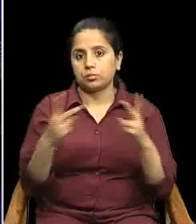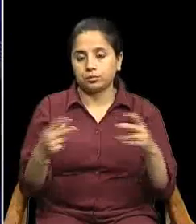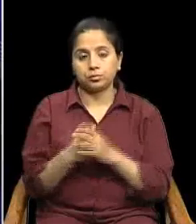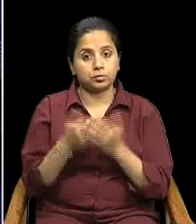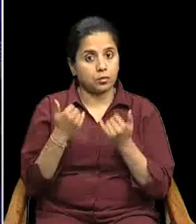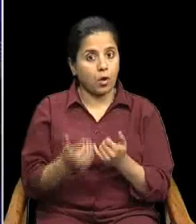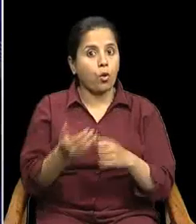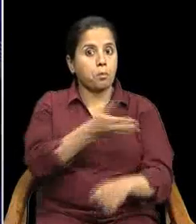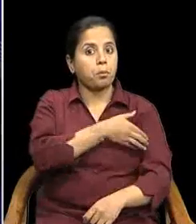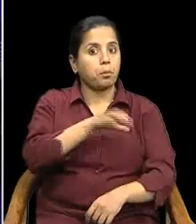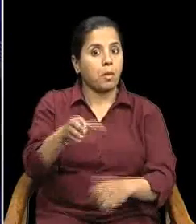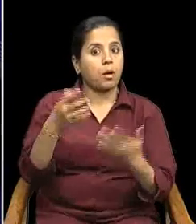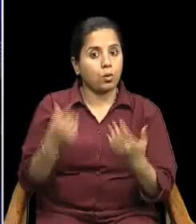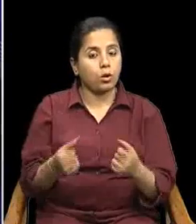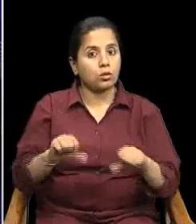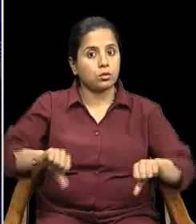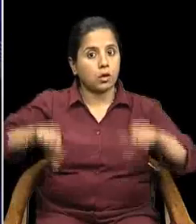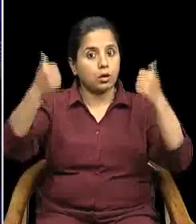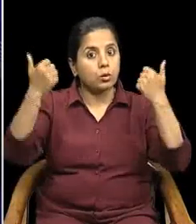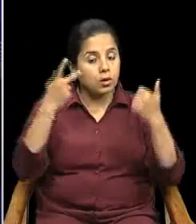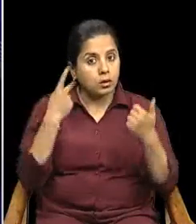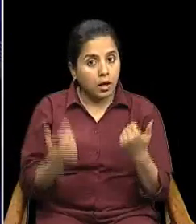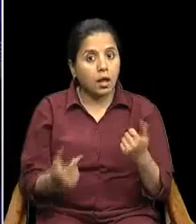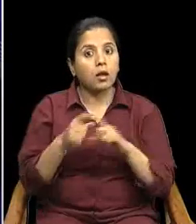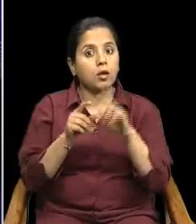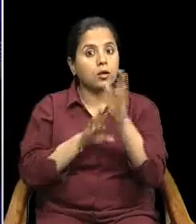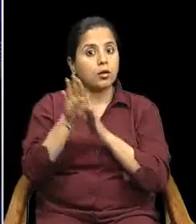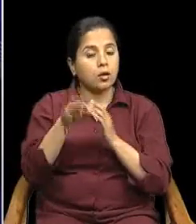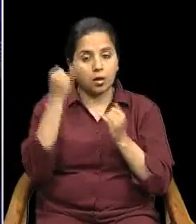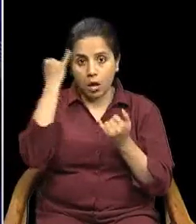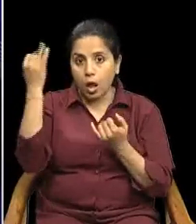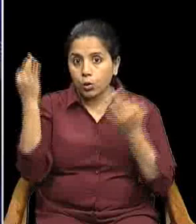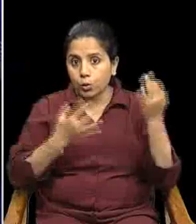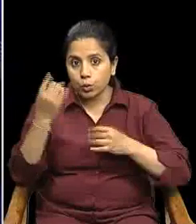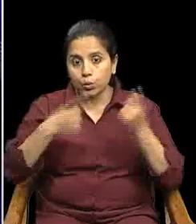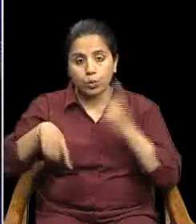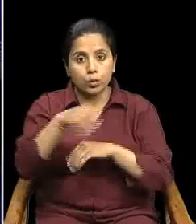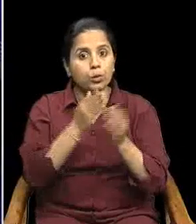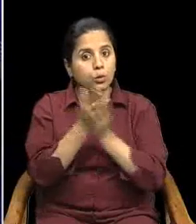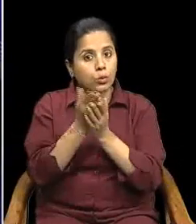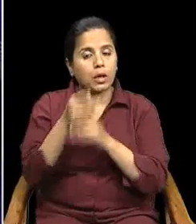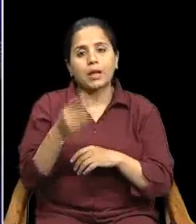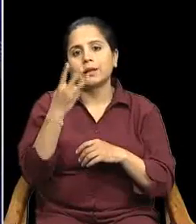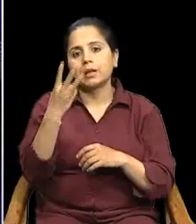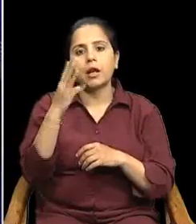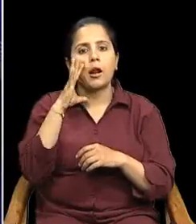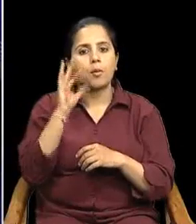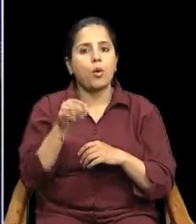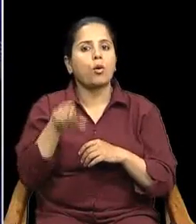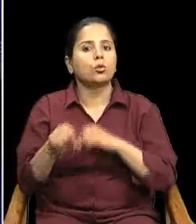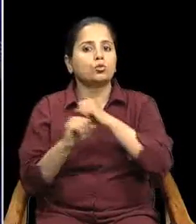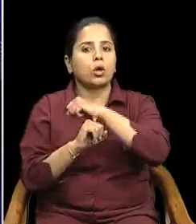to empower the successful development of the innovative pedagogies, there are three important